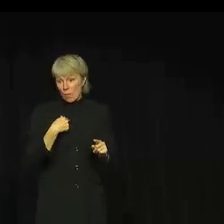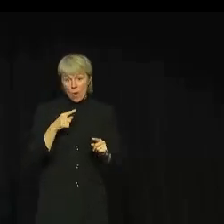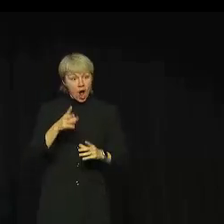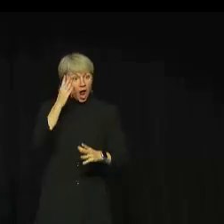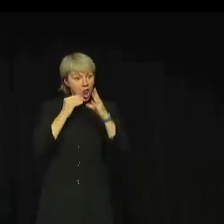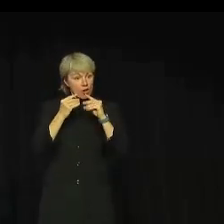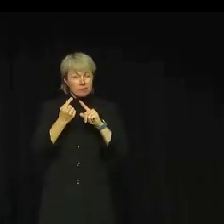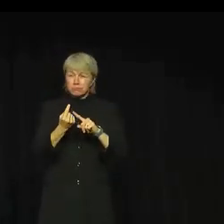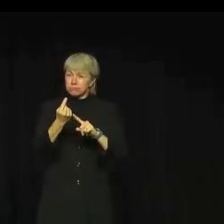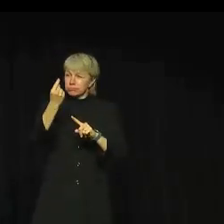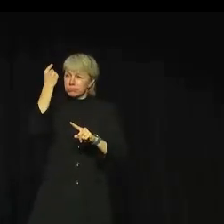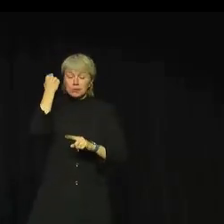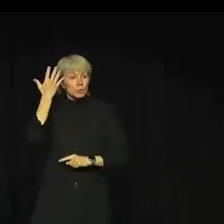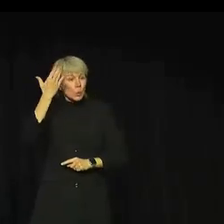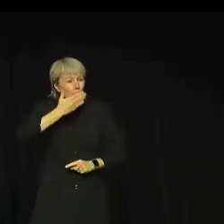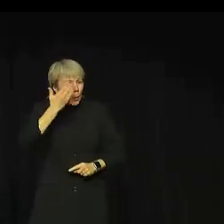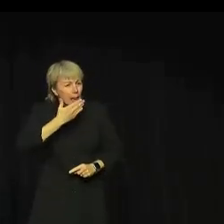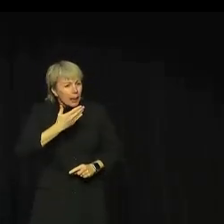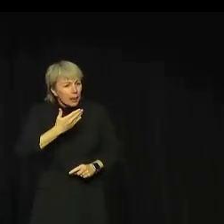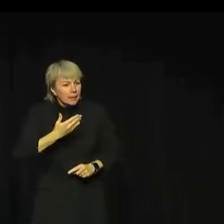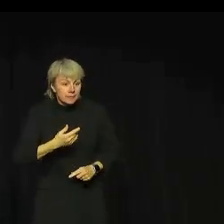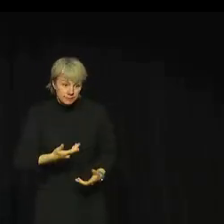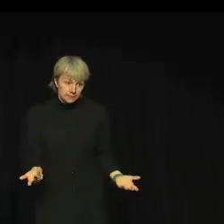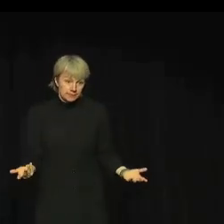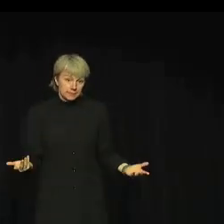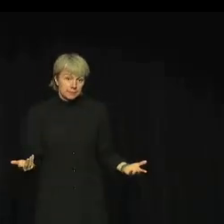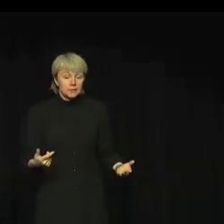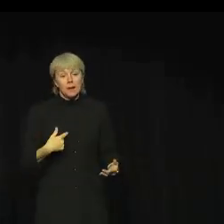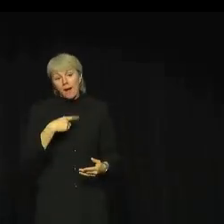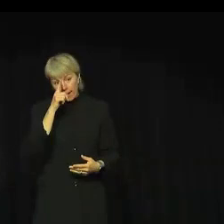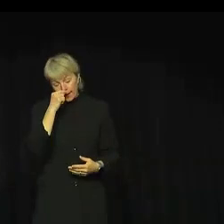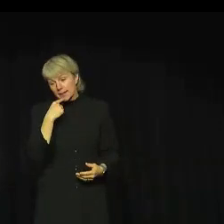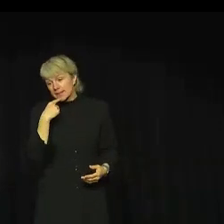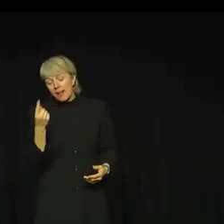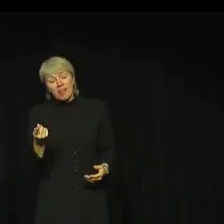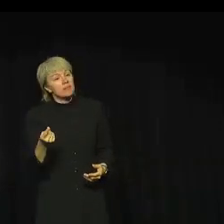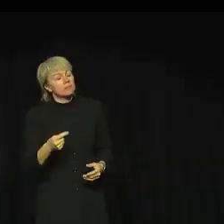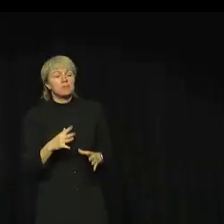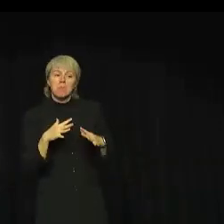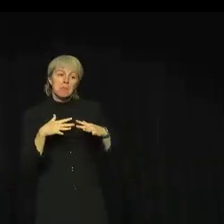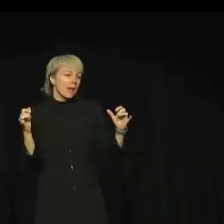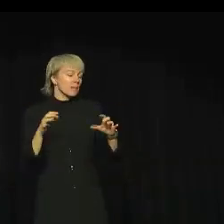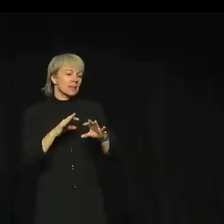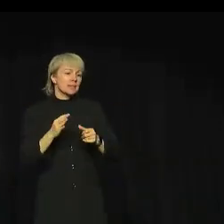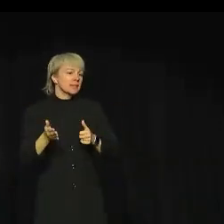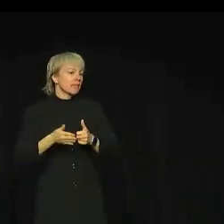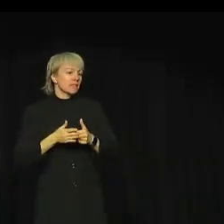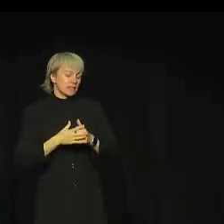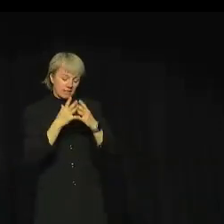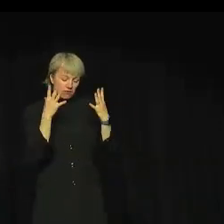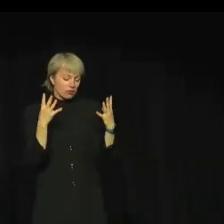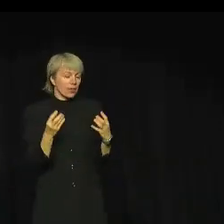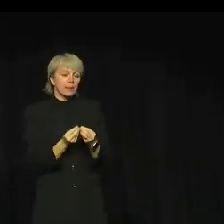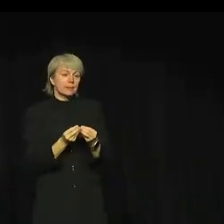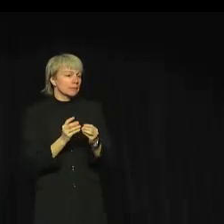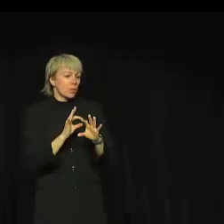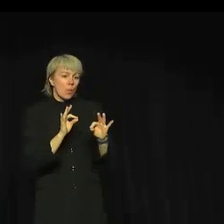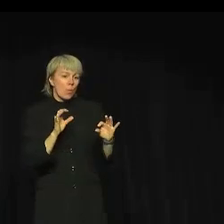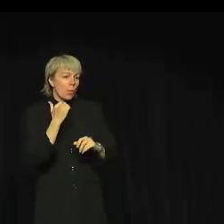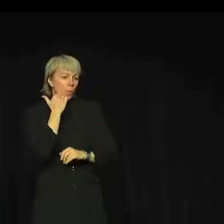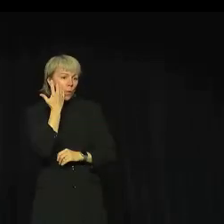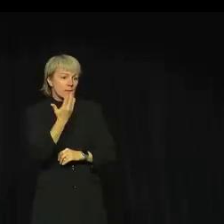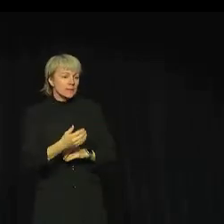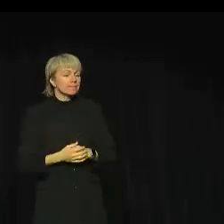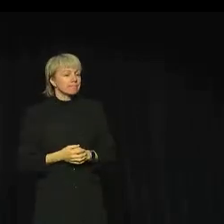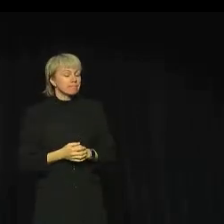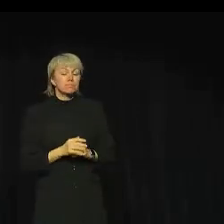at school. Well, I can tell them that Parliament doesn't always fix things up. Parliament is good